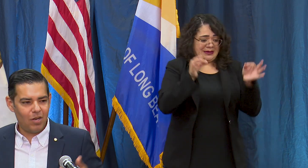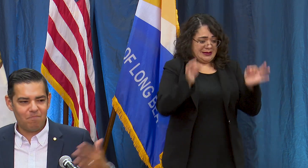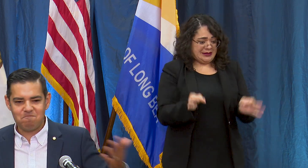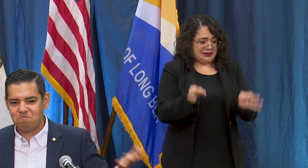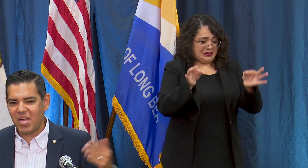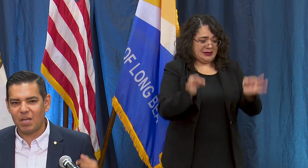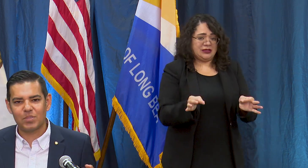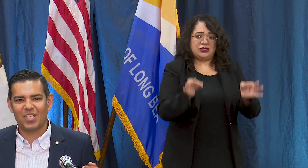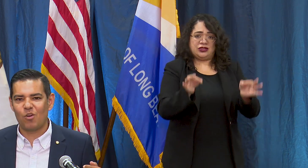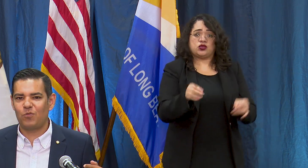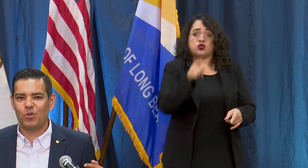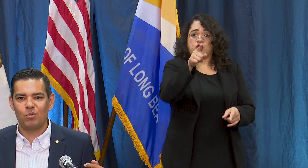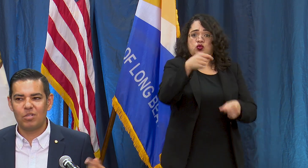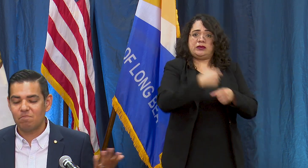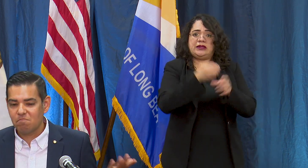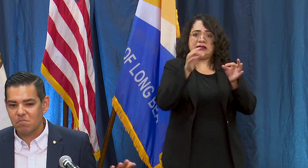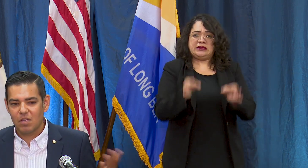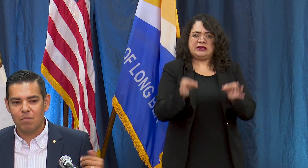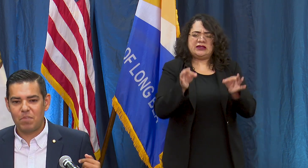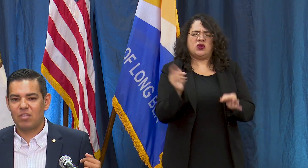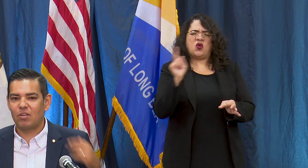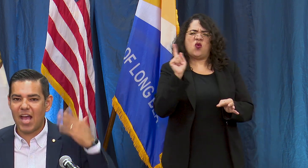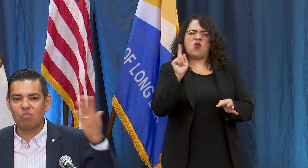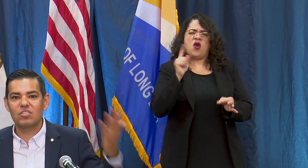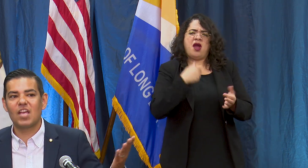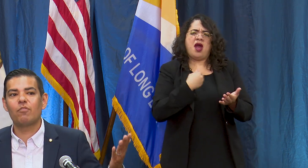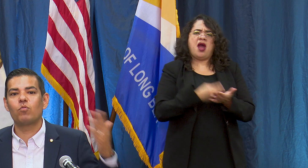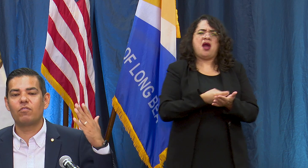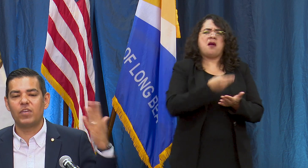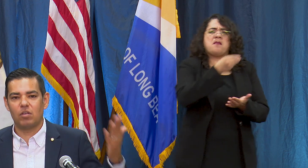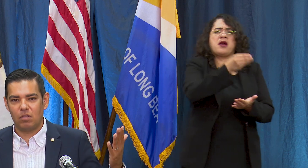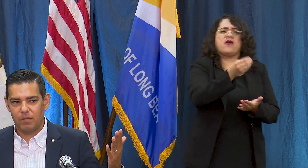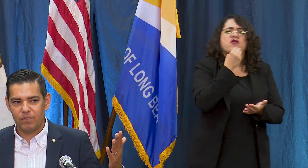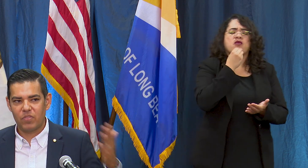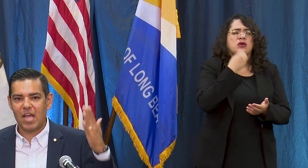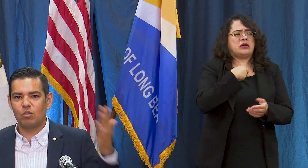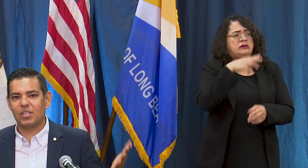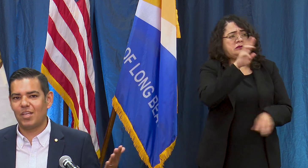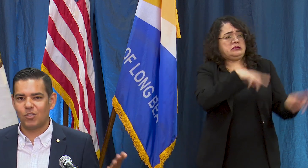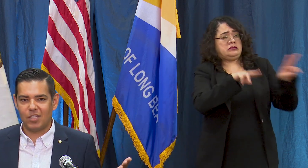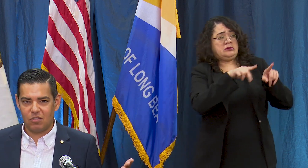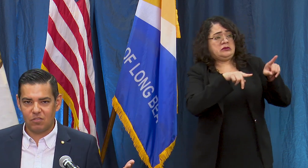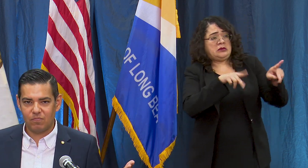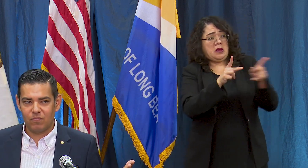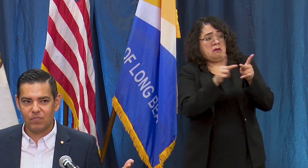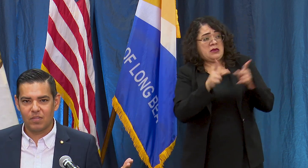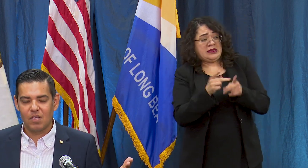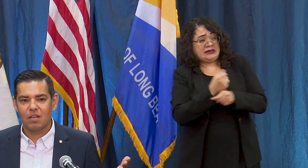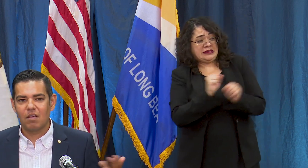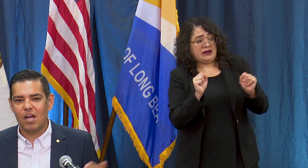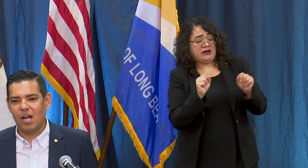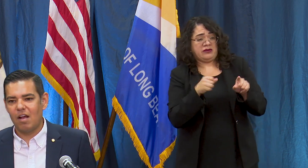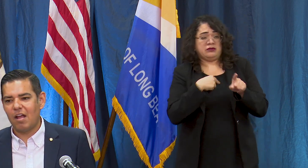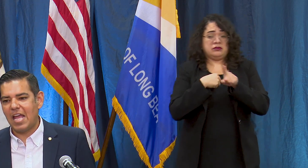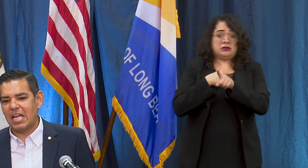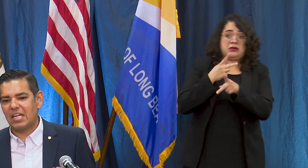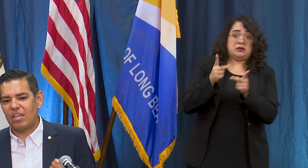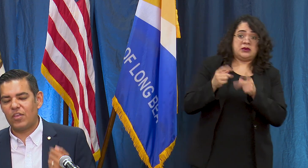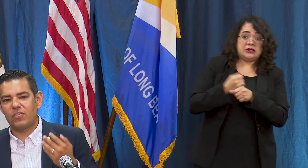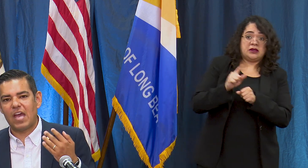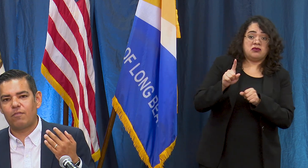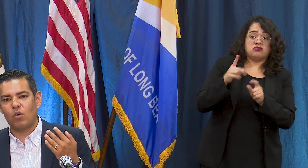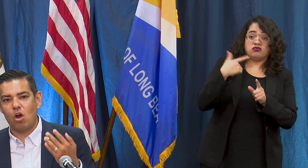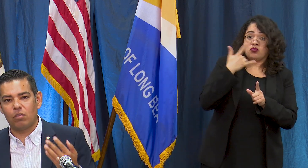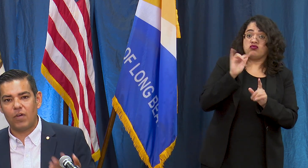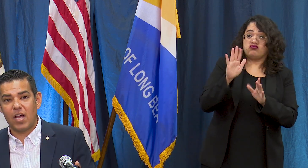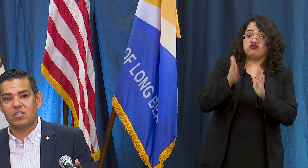about where to pick up to-go food based on how safe we feel that location is. And I